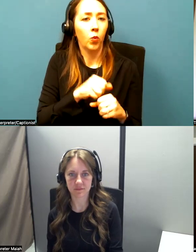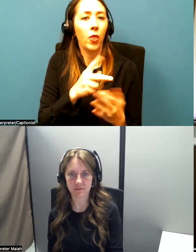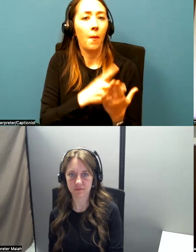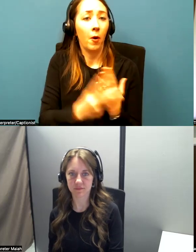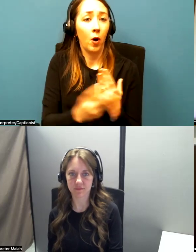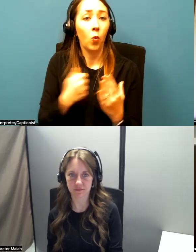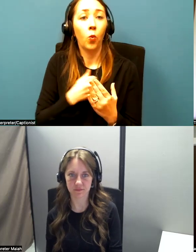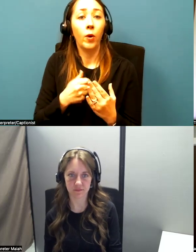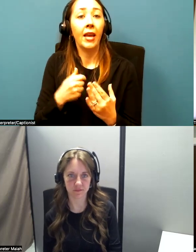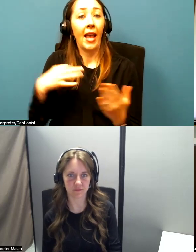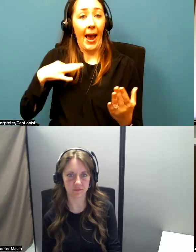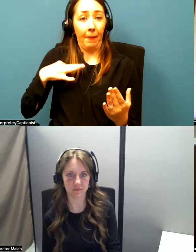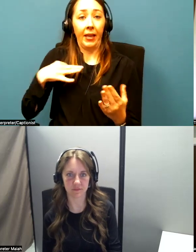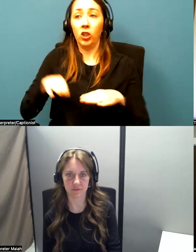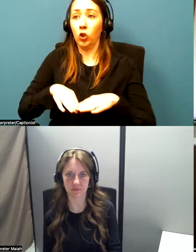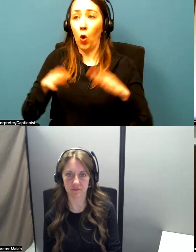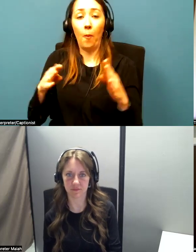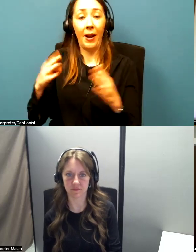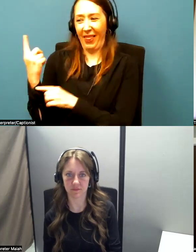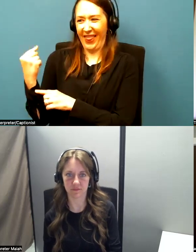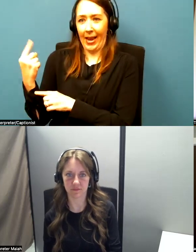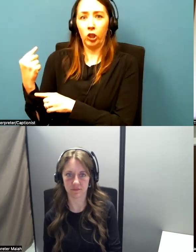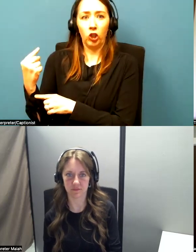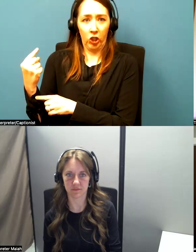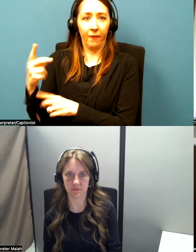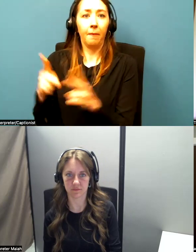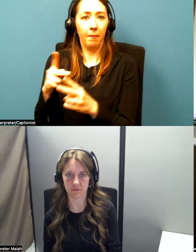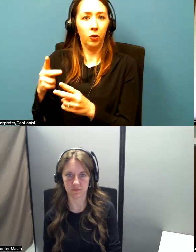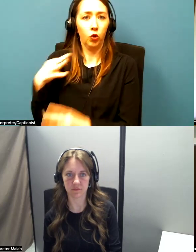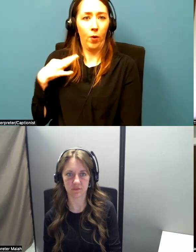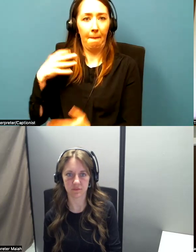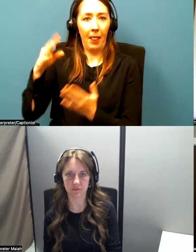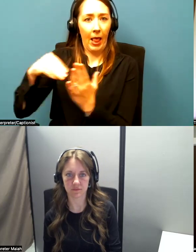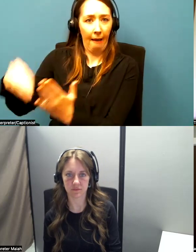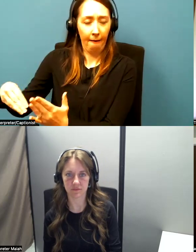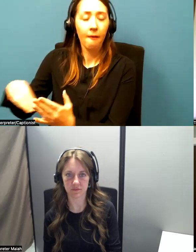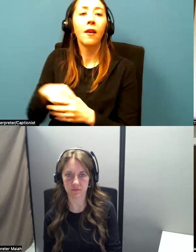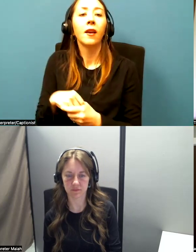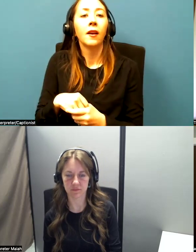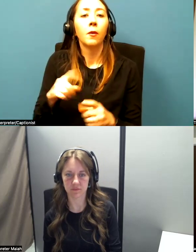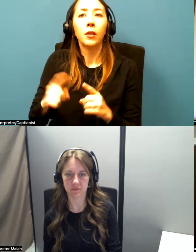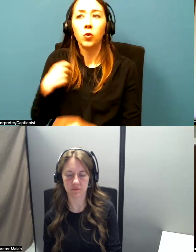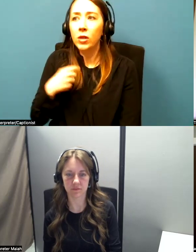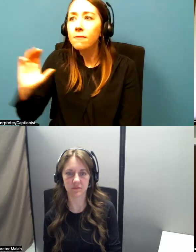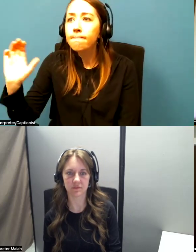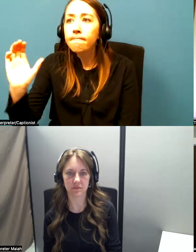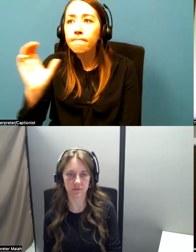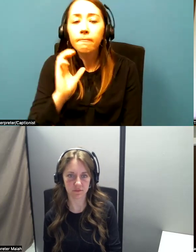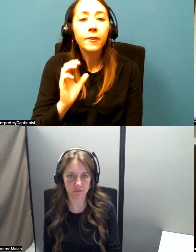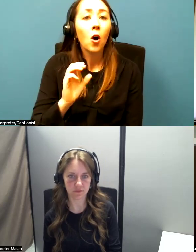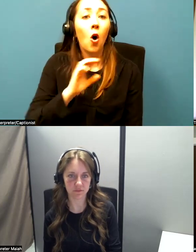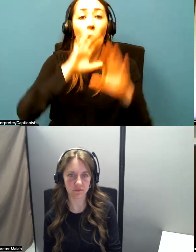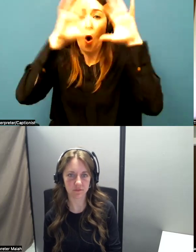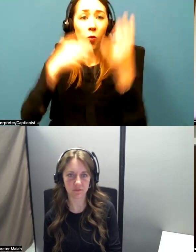wide a year ago and did a huge search, worldwide search, not just